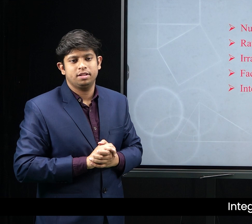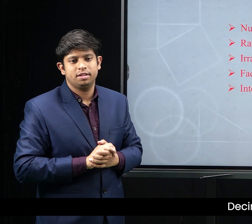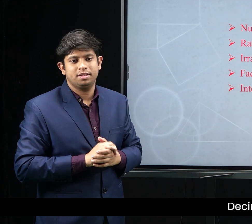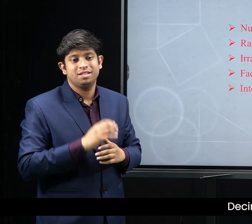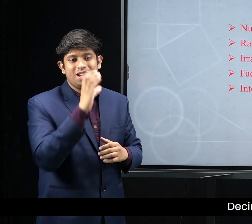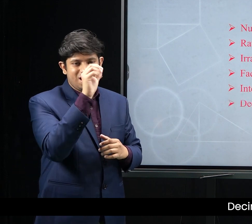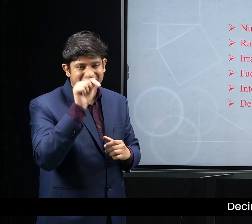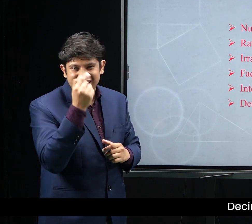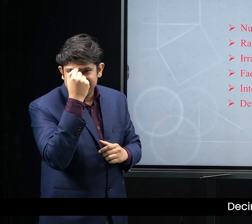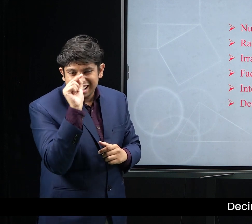decimal,